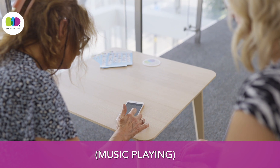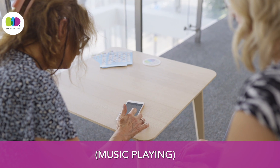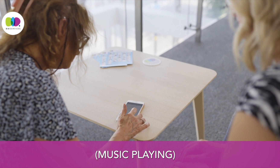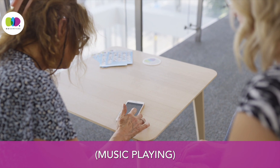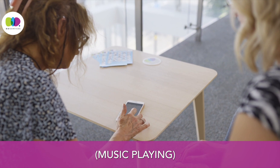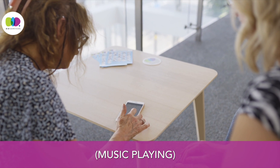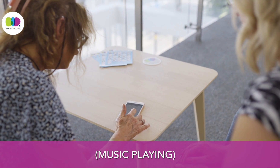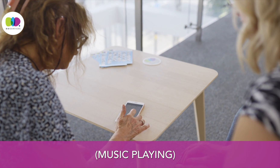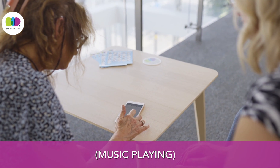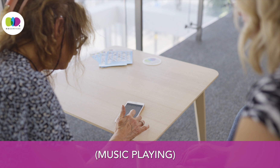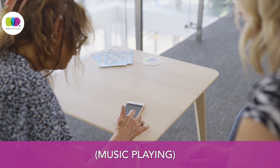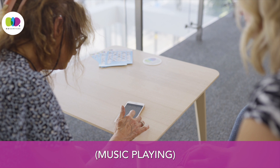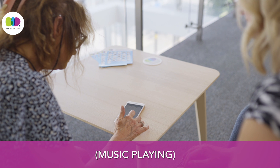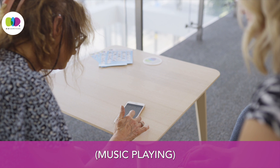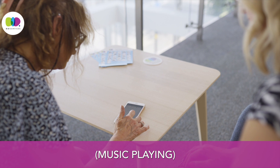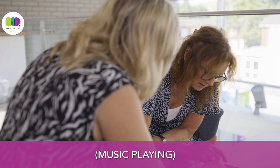ladies sitting scrolling through a phone.